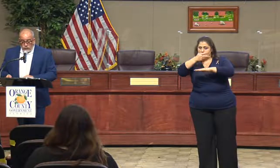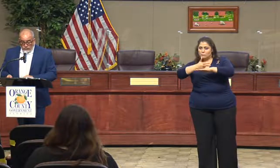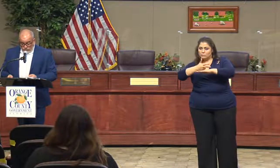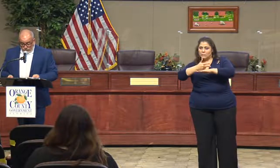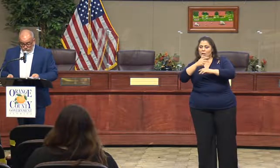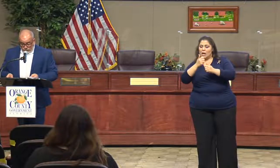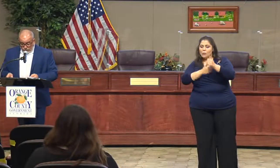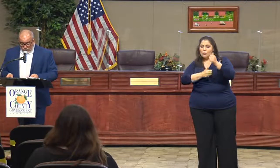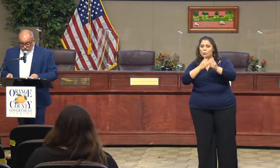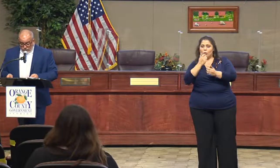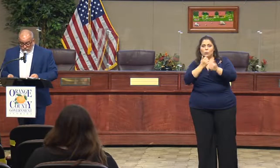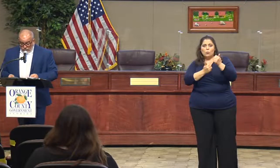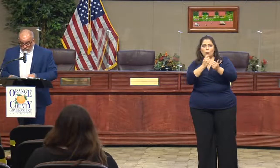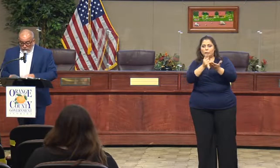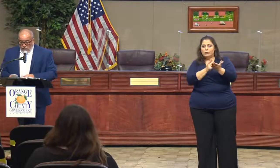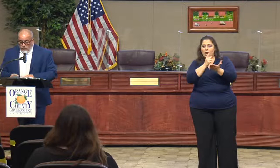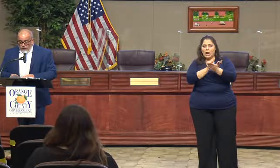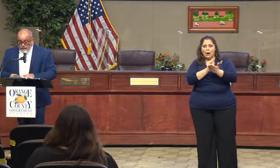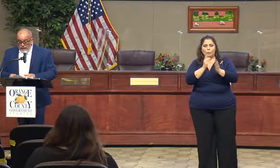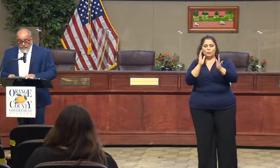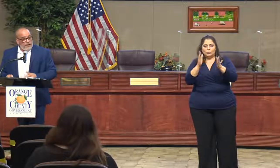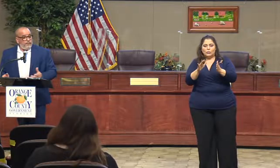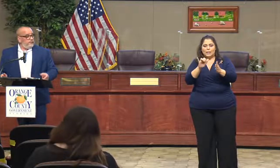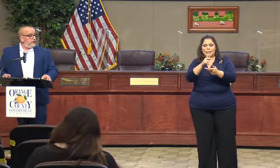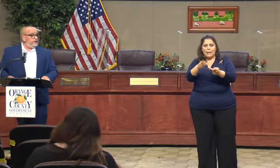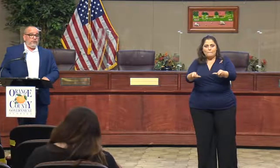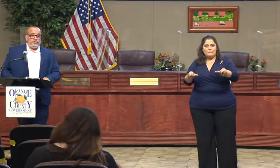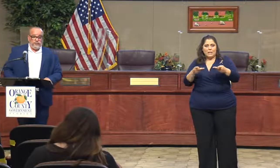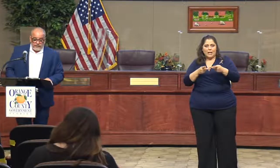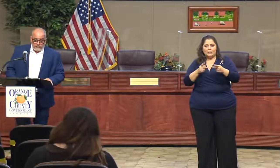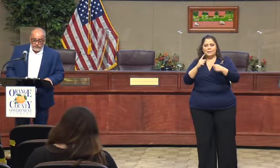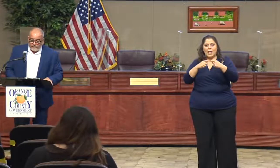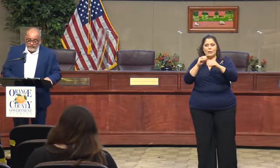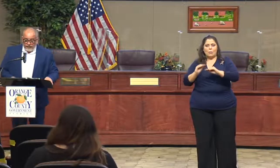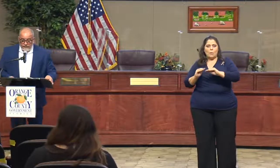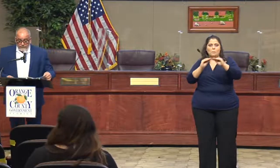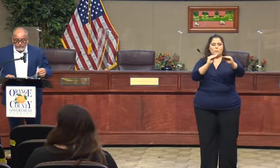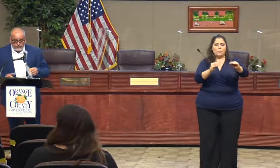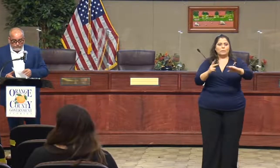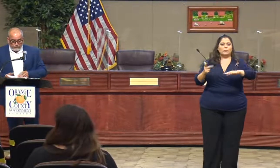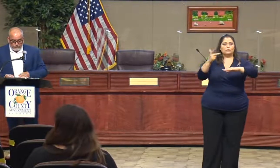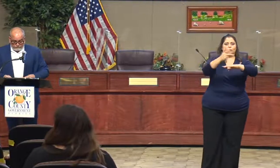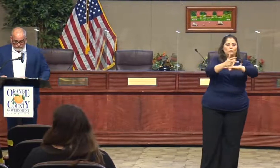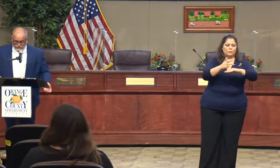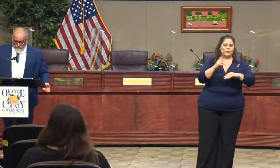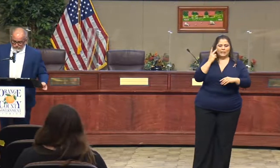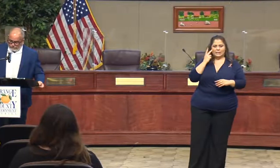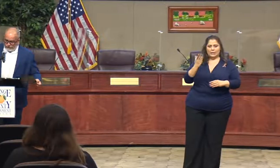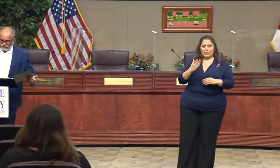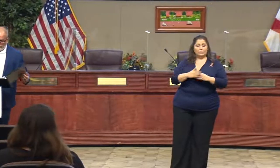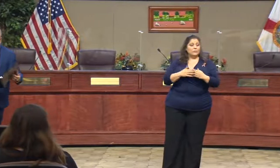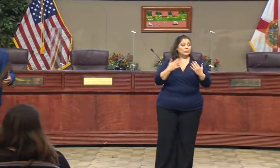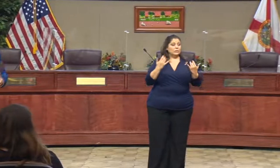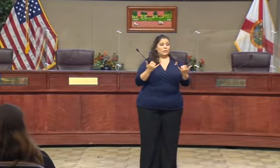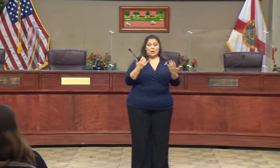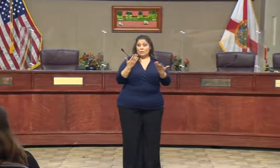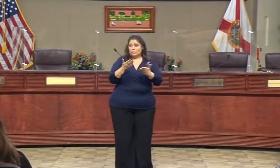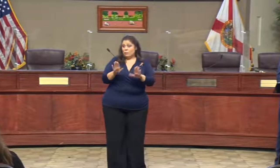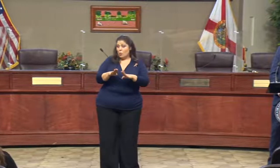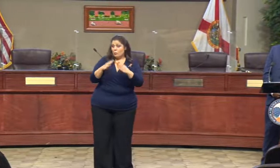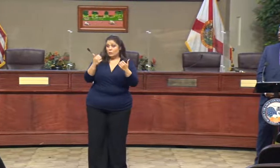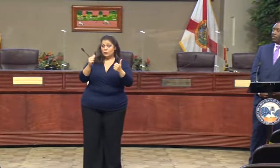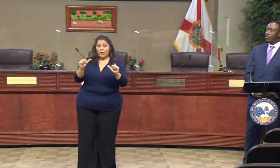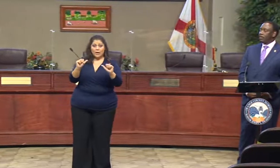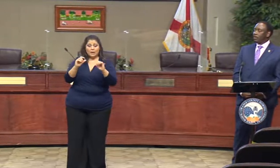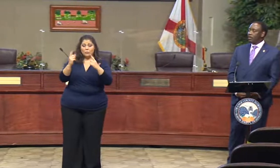those operations. With that, Mayor, any question that the press may have? All right, we do have